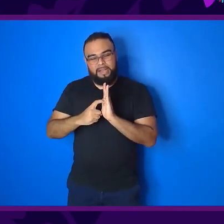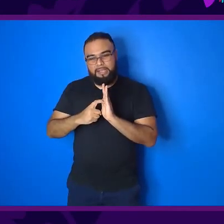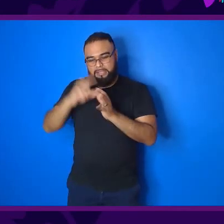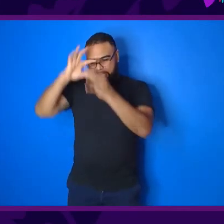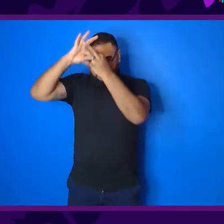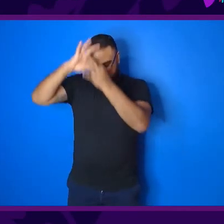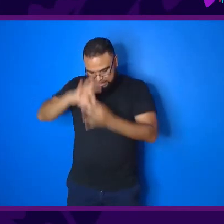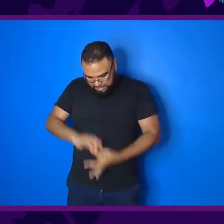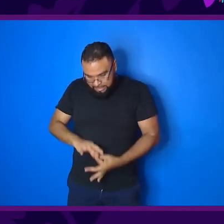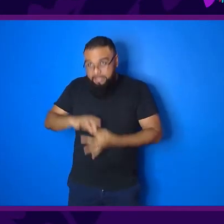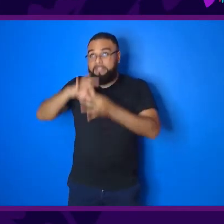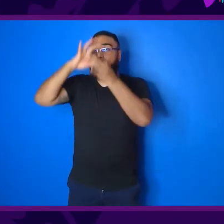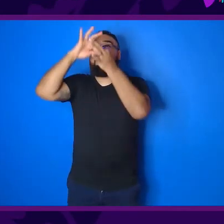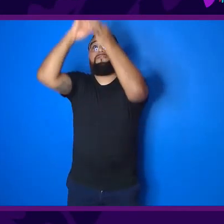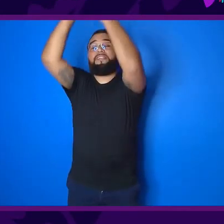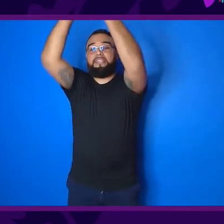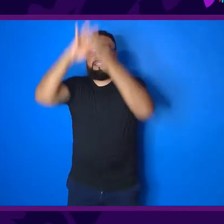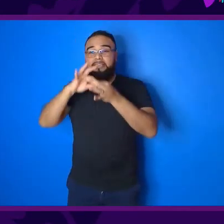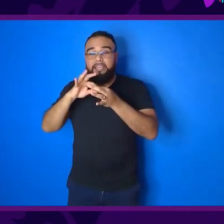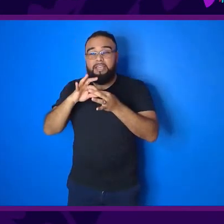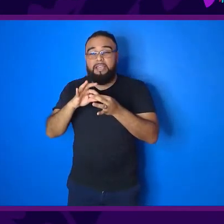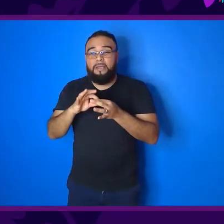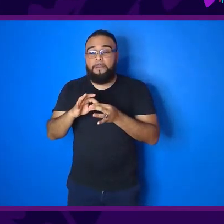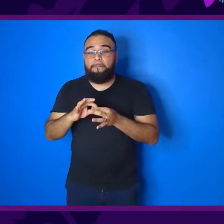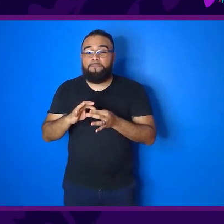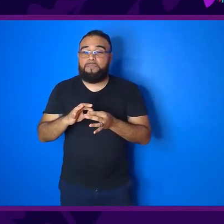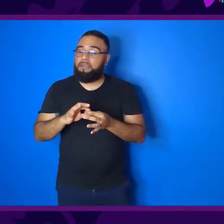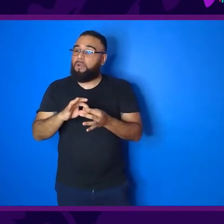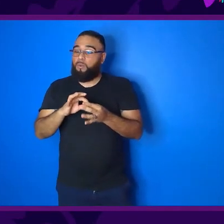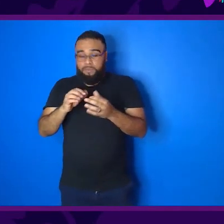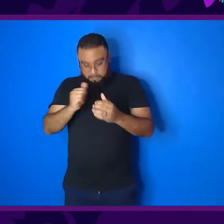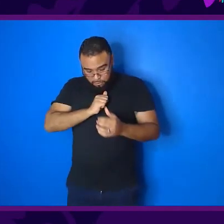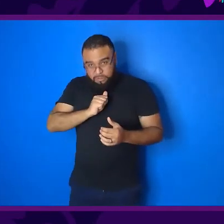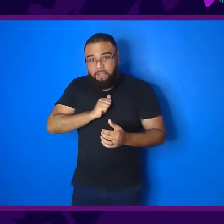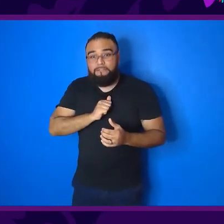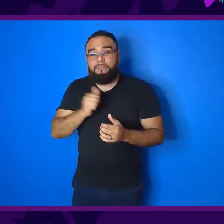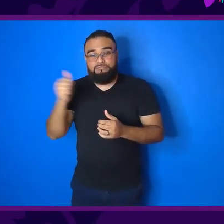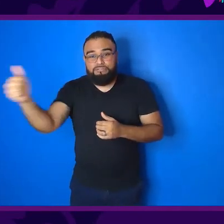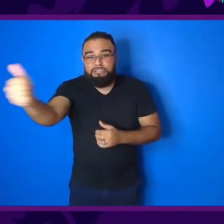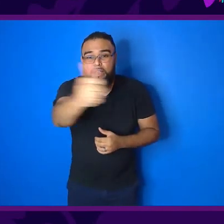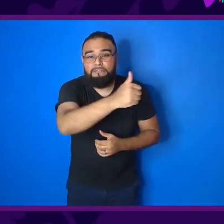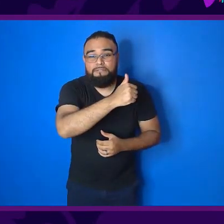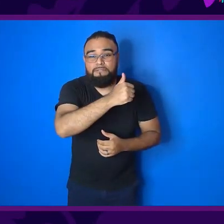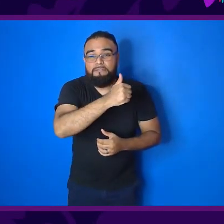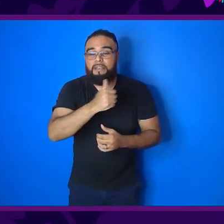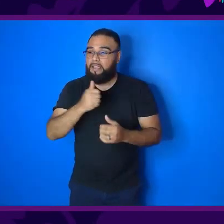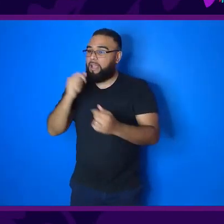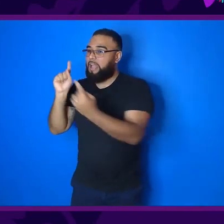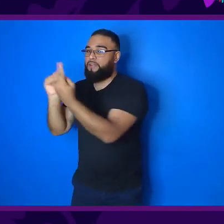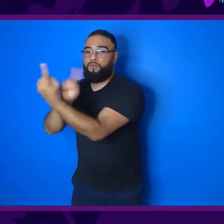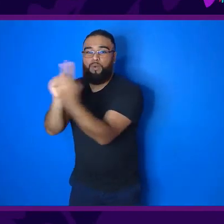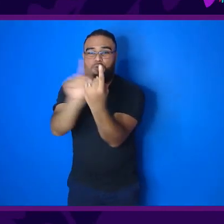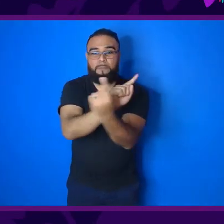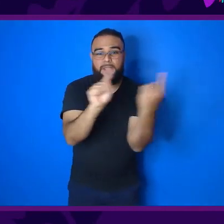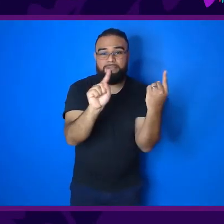well within every person who you meet, because everyone that you see is another you.